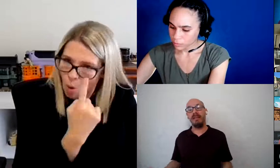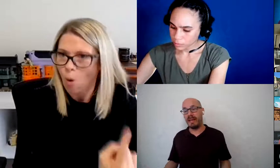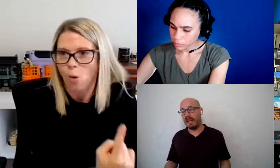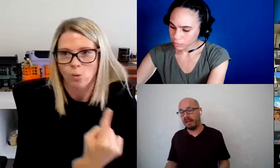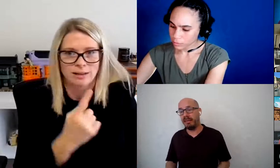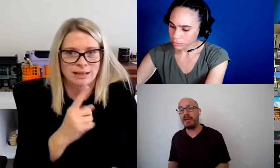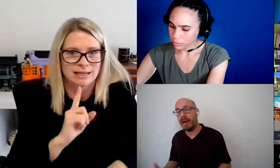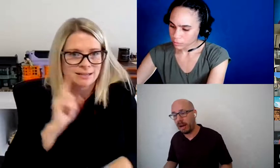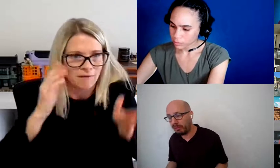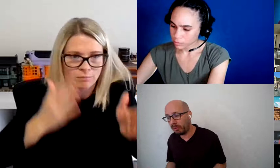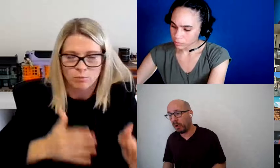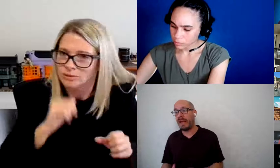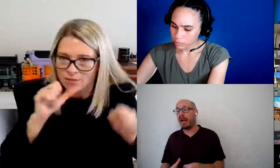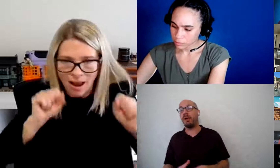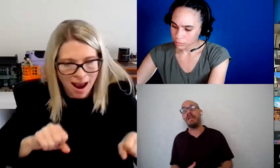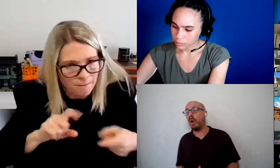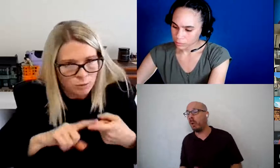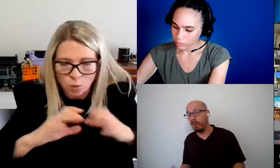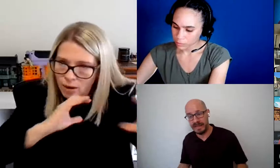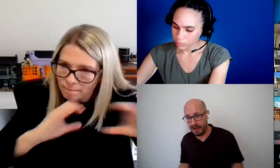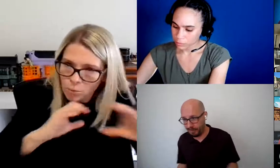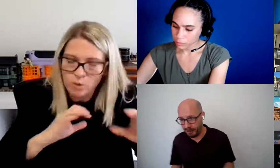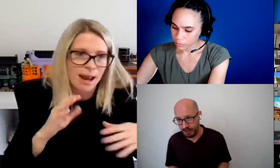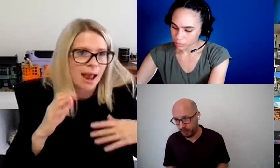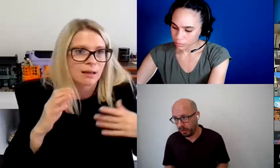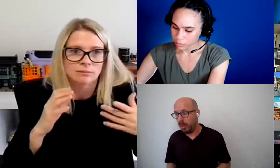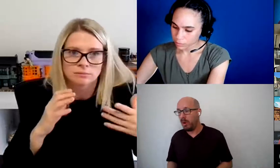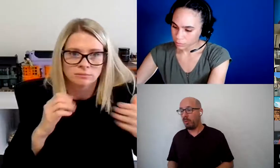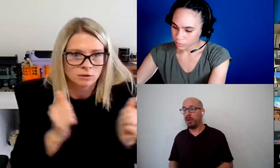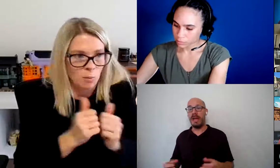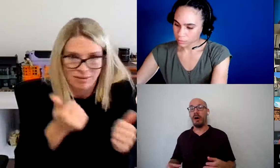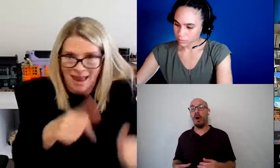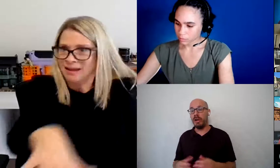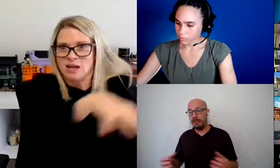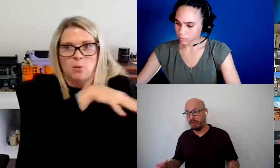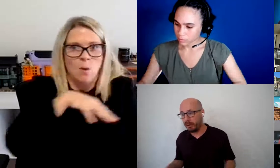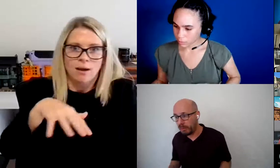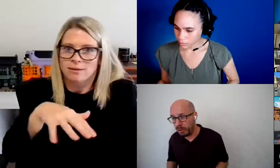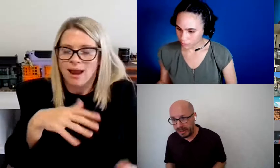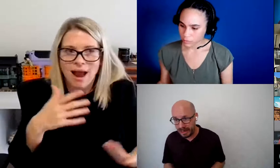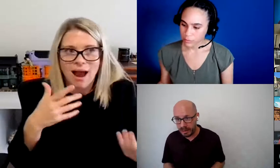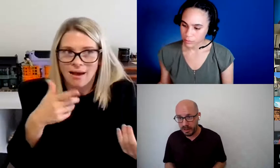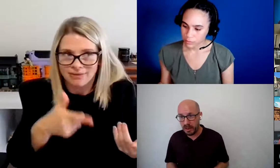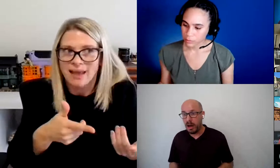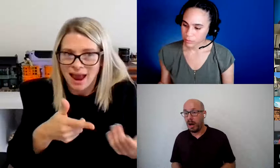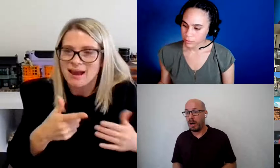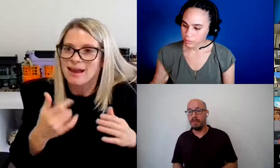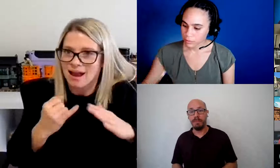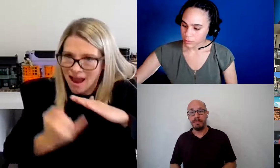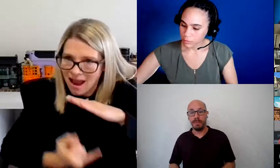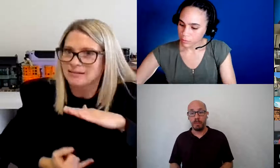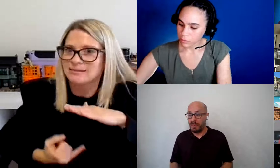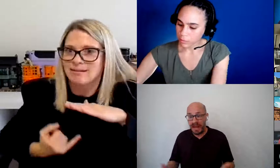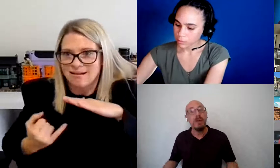placed in senior housing where they are the only deaf individual, where they are unable to communicate with